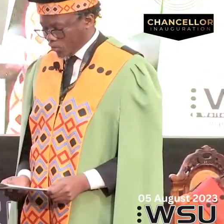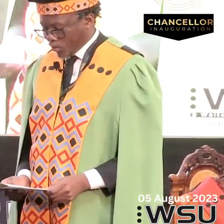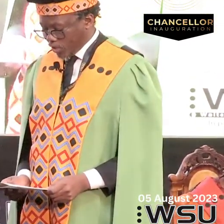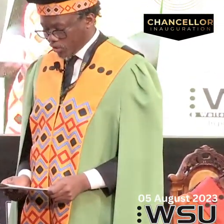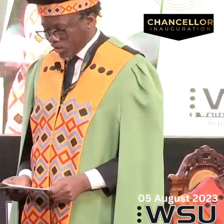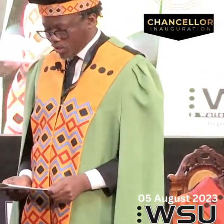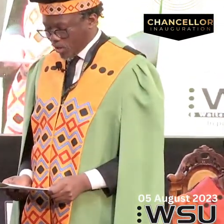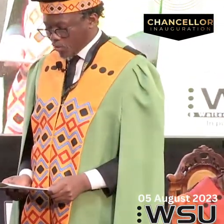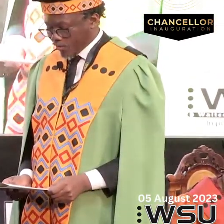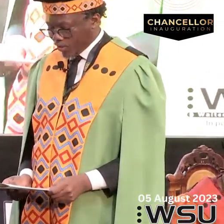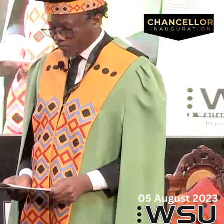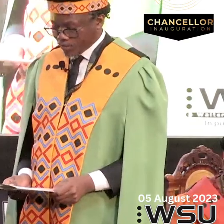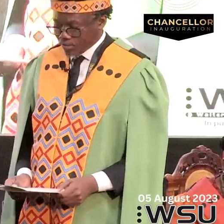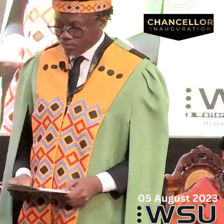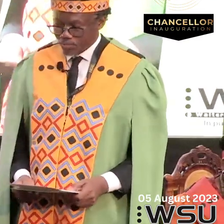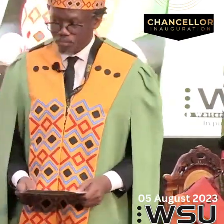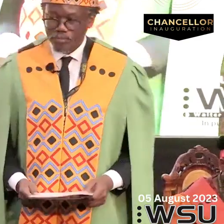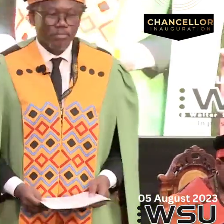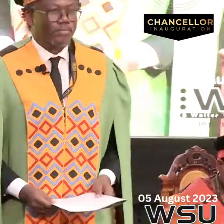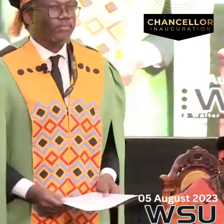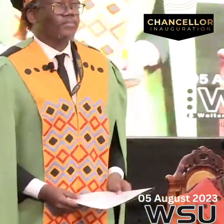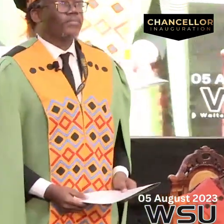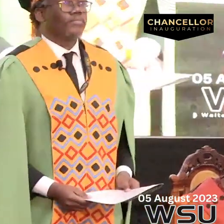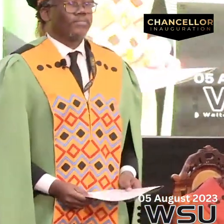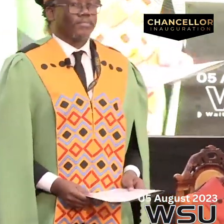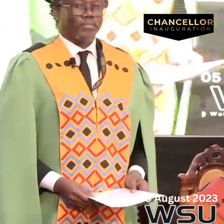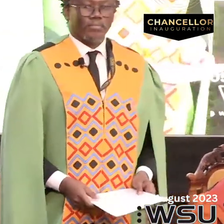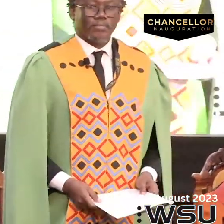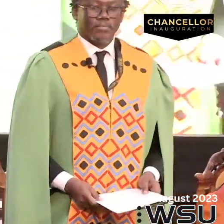the inauguration oath of office.